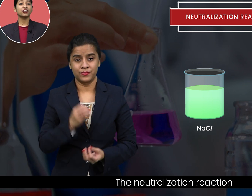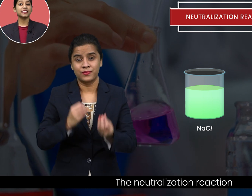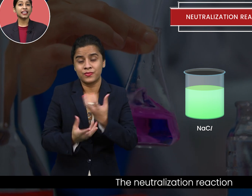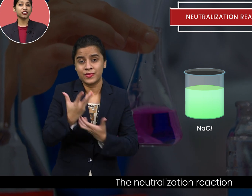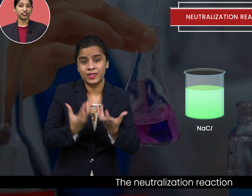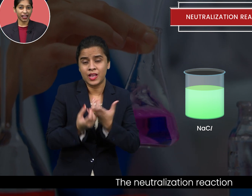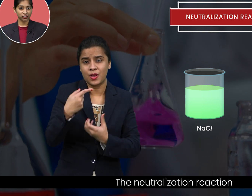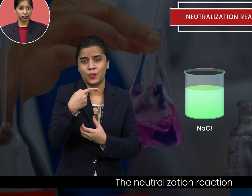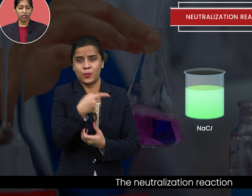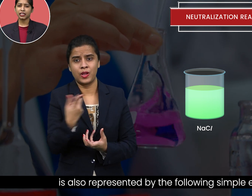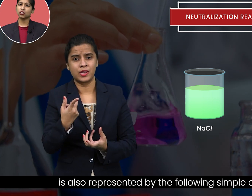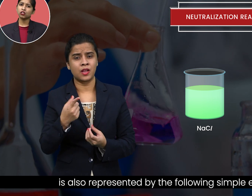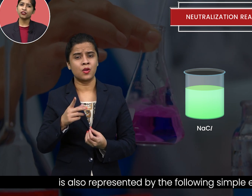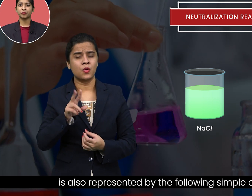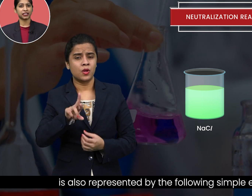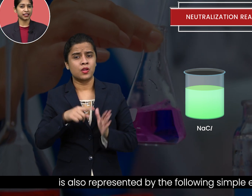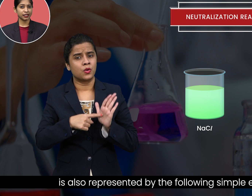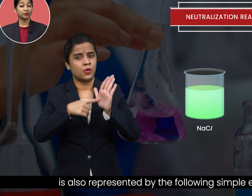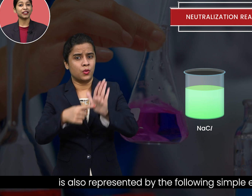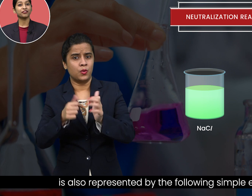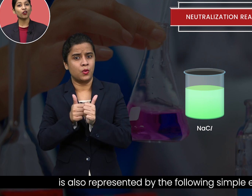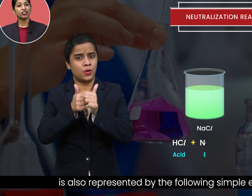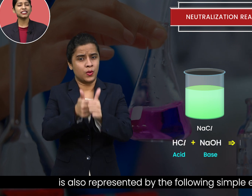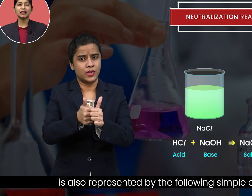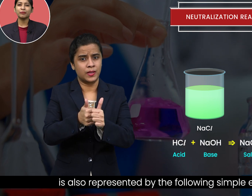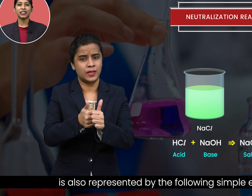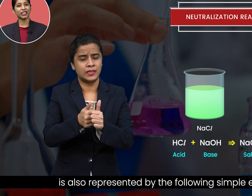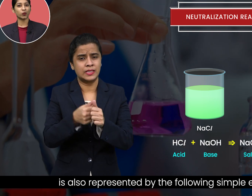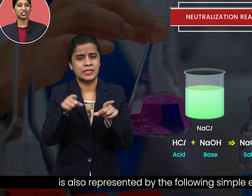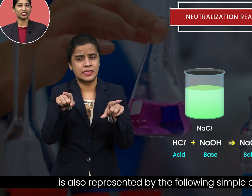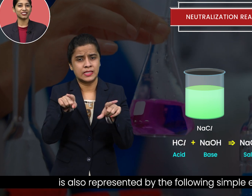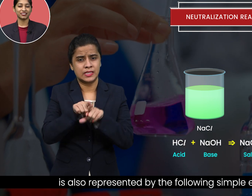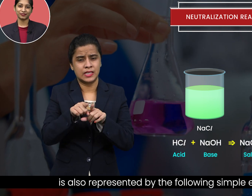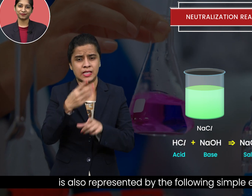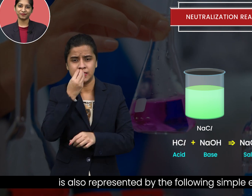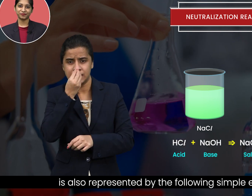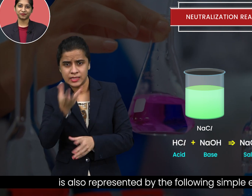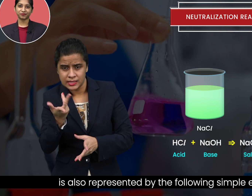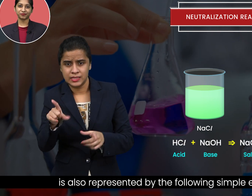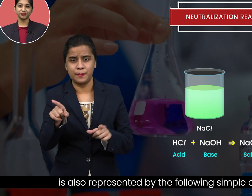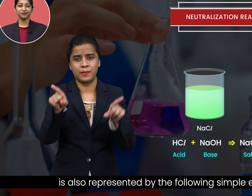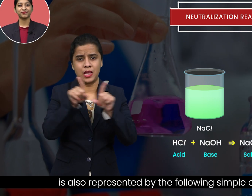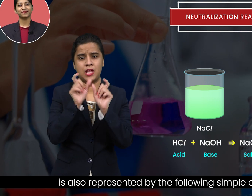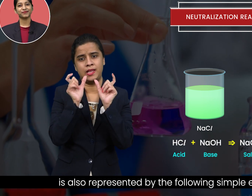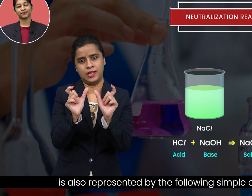The neutralization reaction is also represented by the following simple equation.